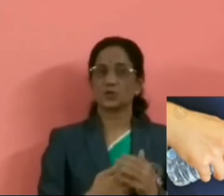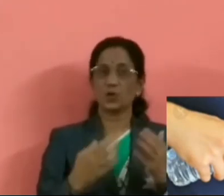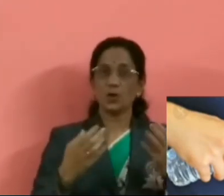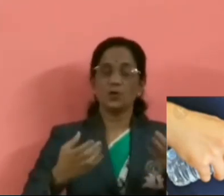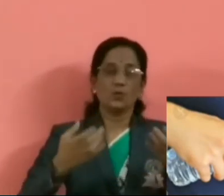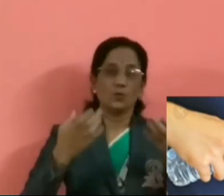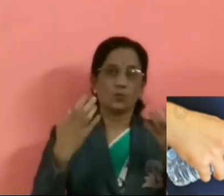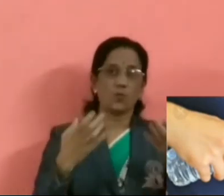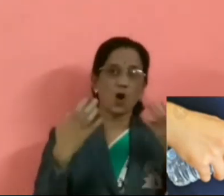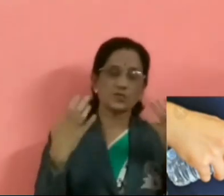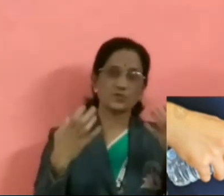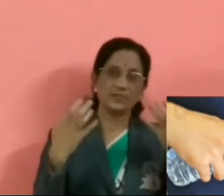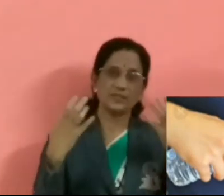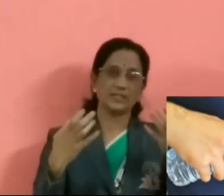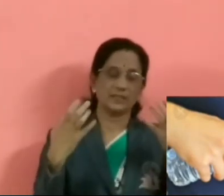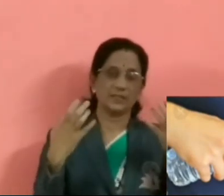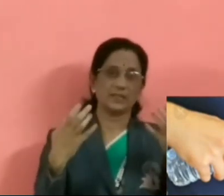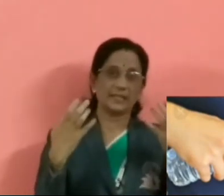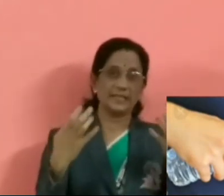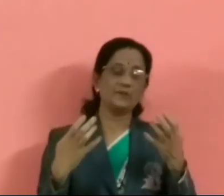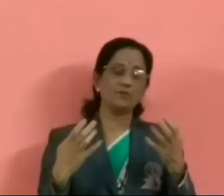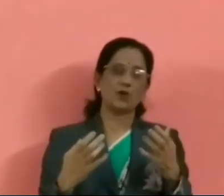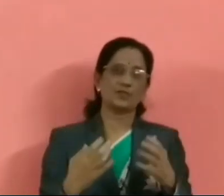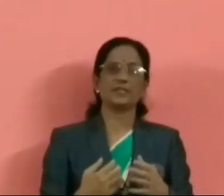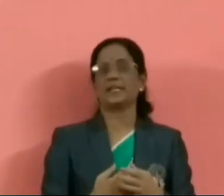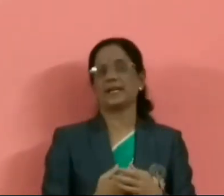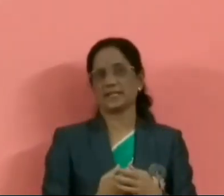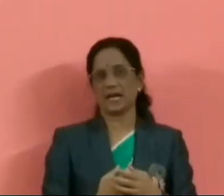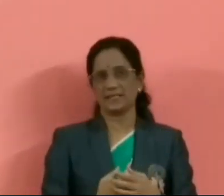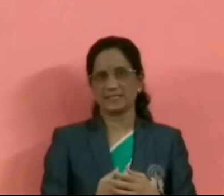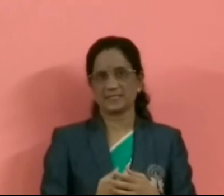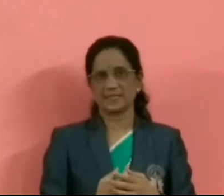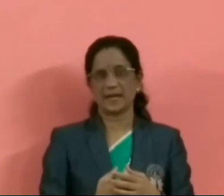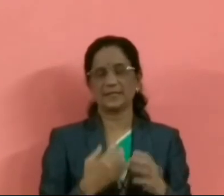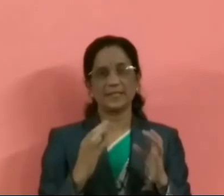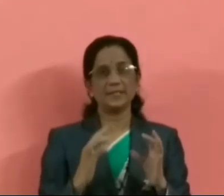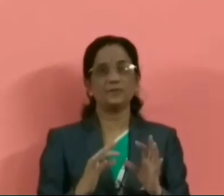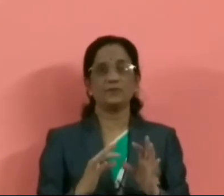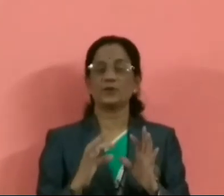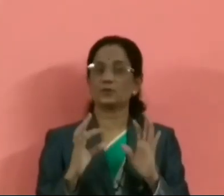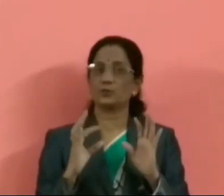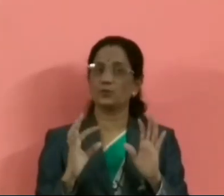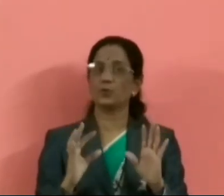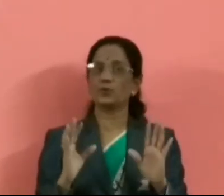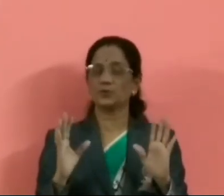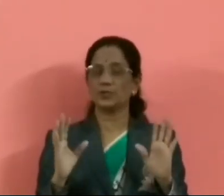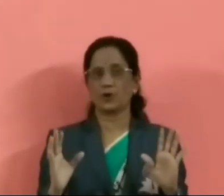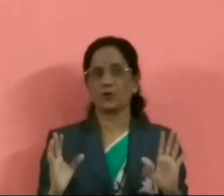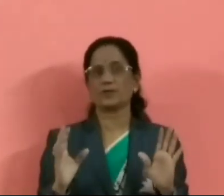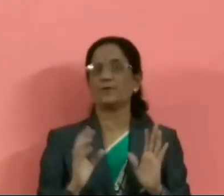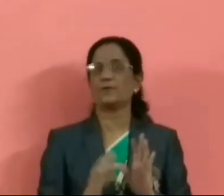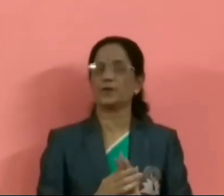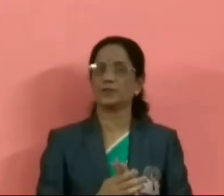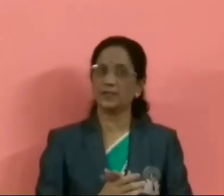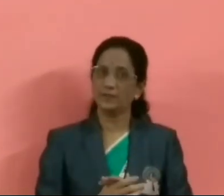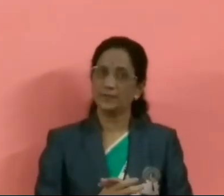so wash with the clean water that eyes and then we have to go to the doctor for the